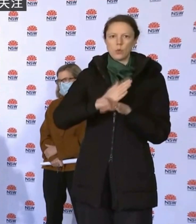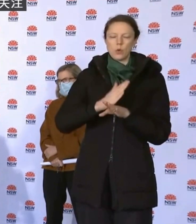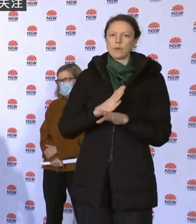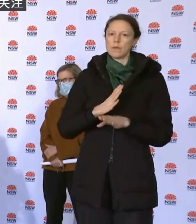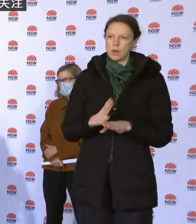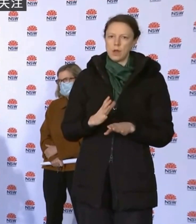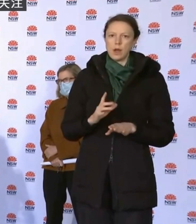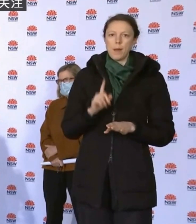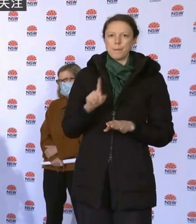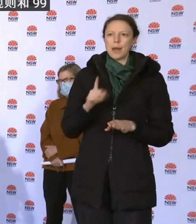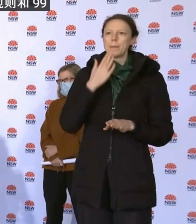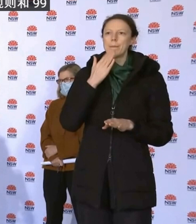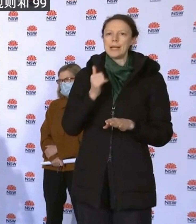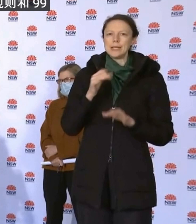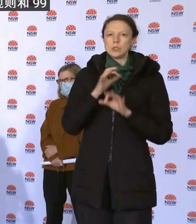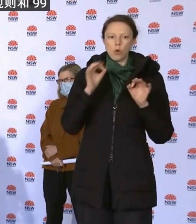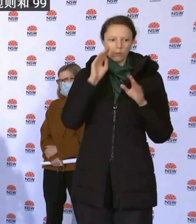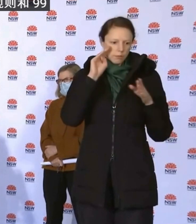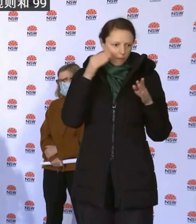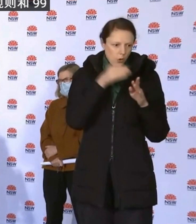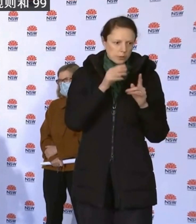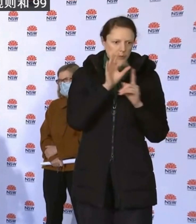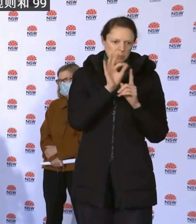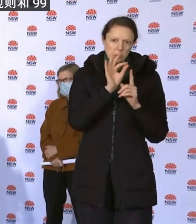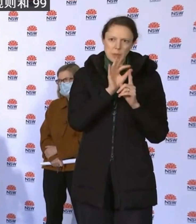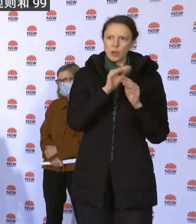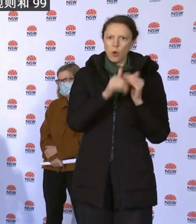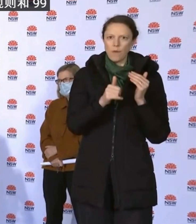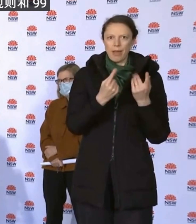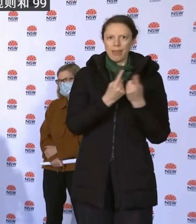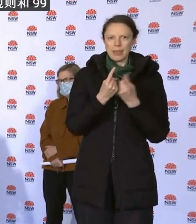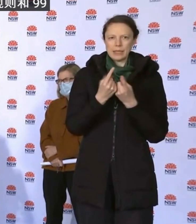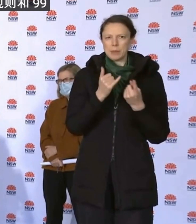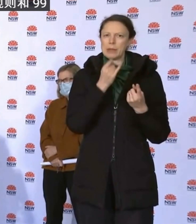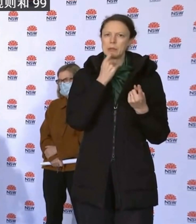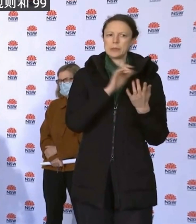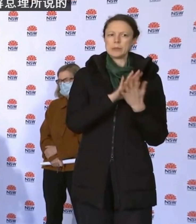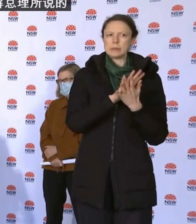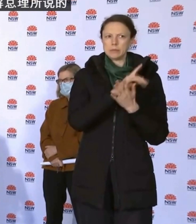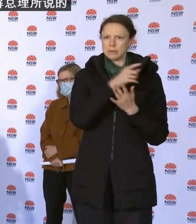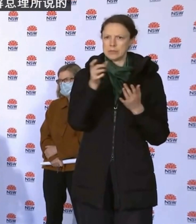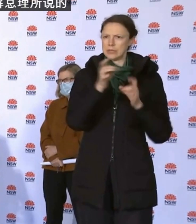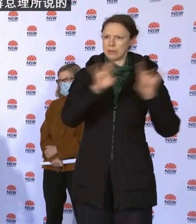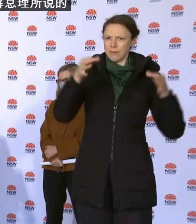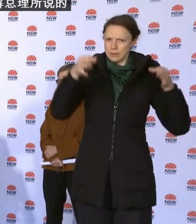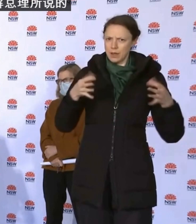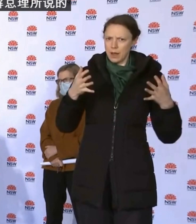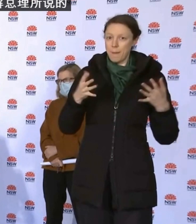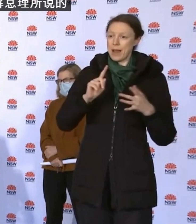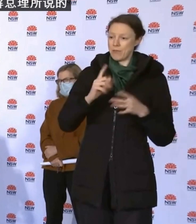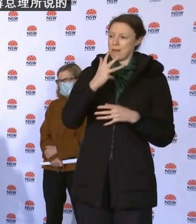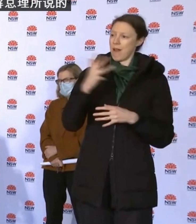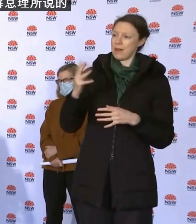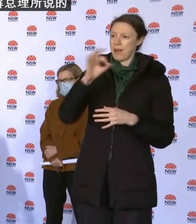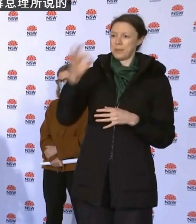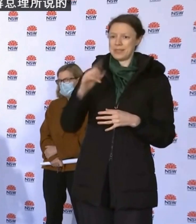the exceptions and focus on the rules which 99% of us need to follow and 99% of us need to understand and